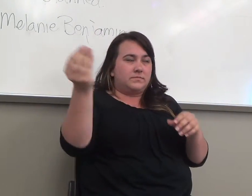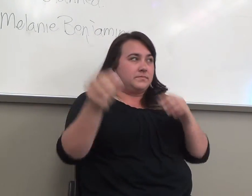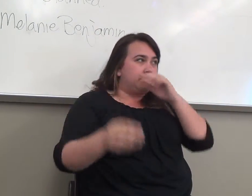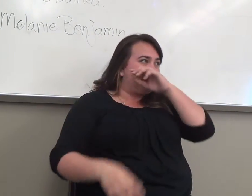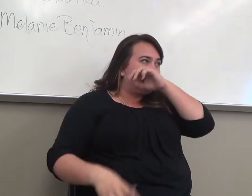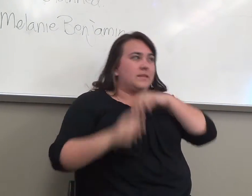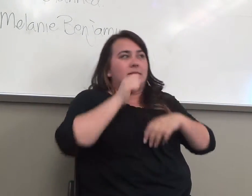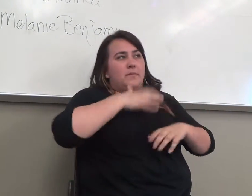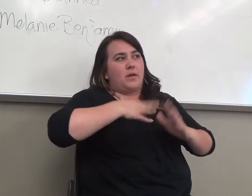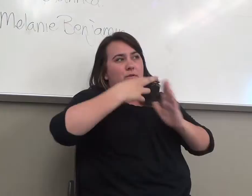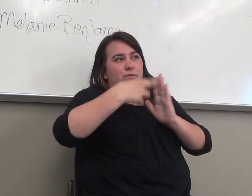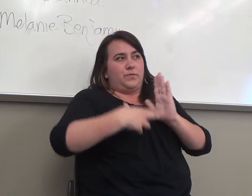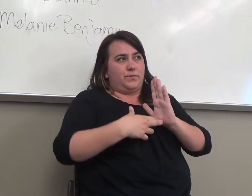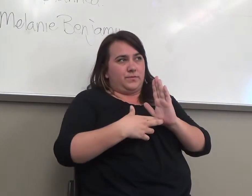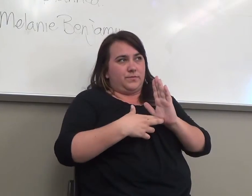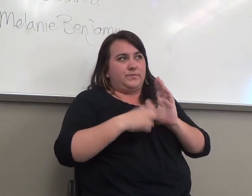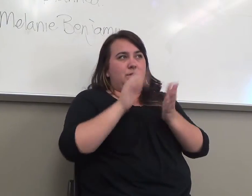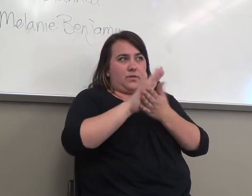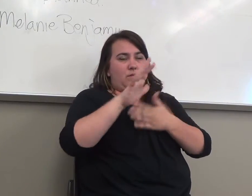my rule, that's the college rule.